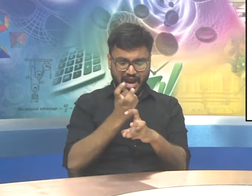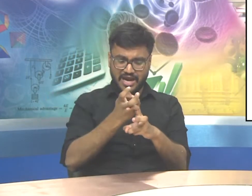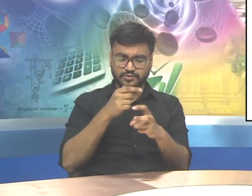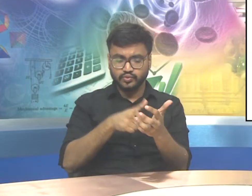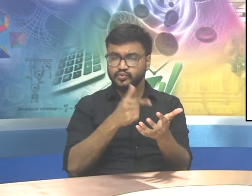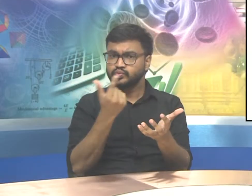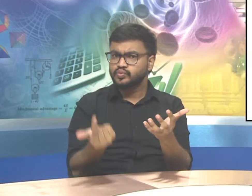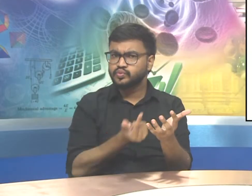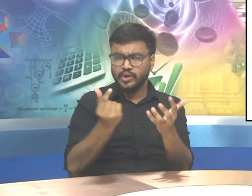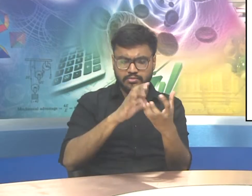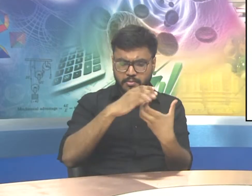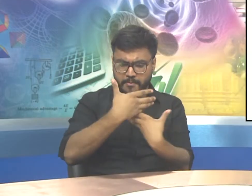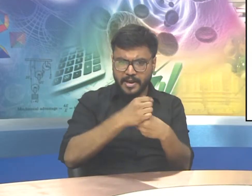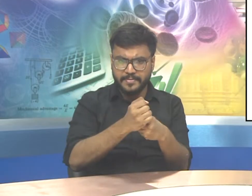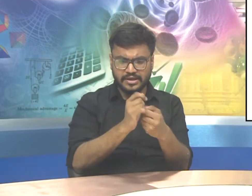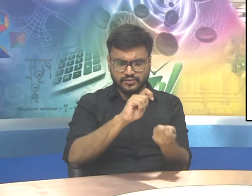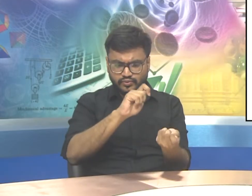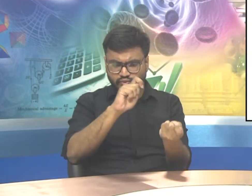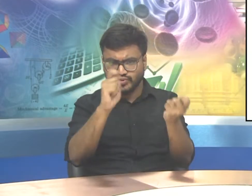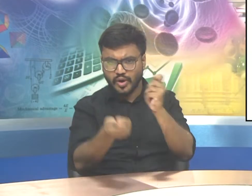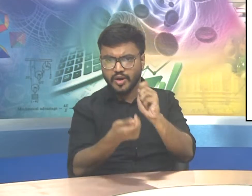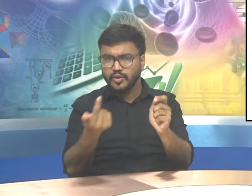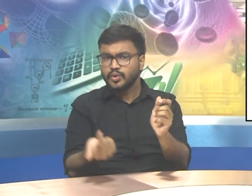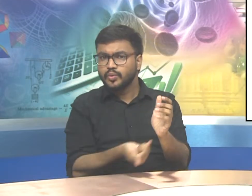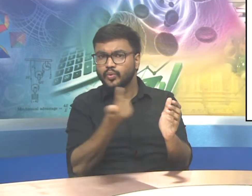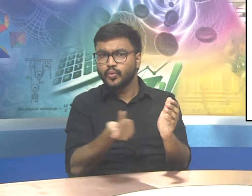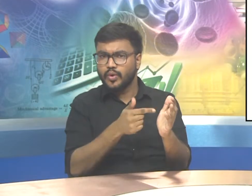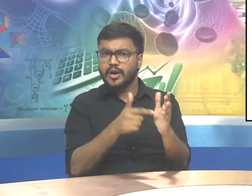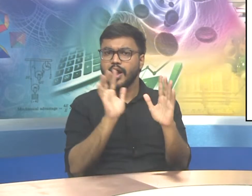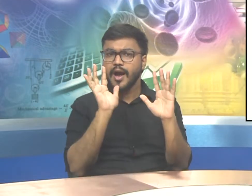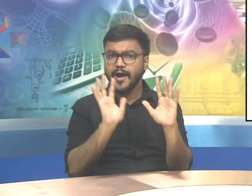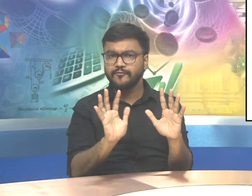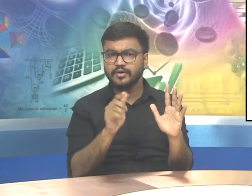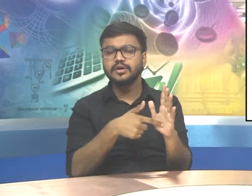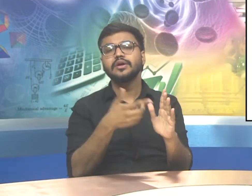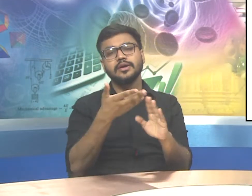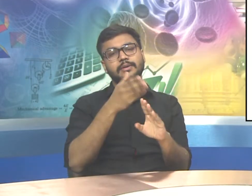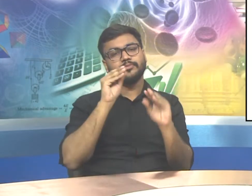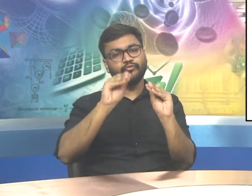And last, the discovery and use of stone tools.